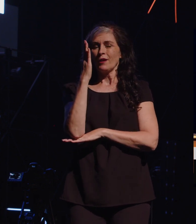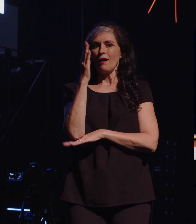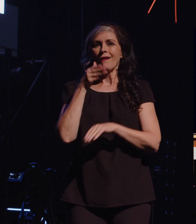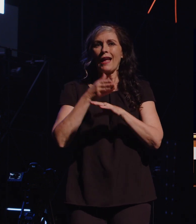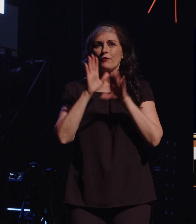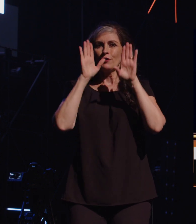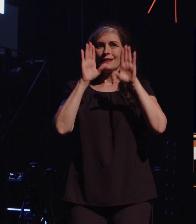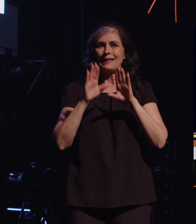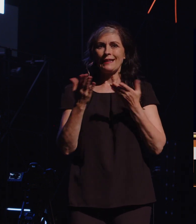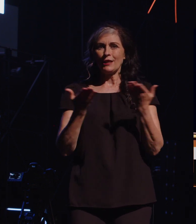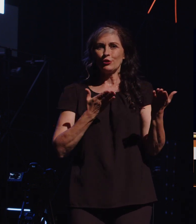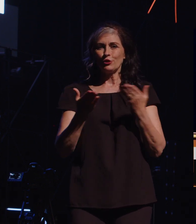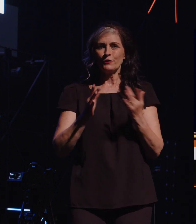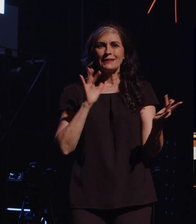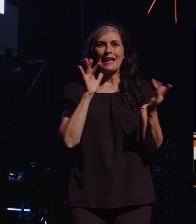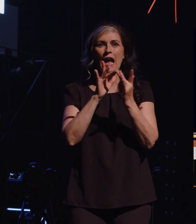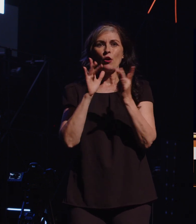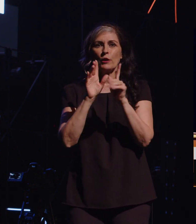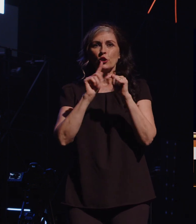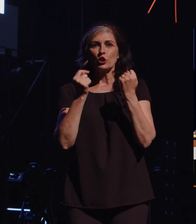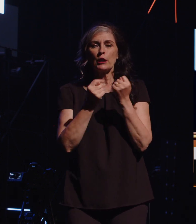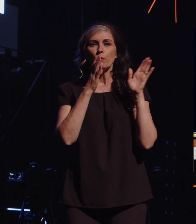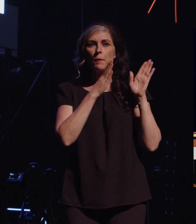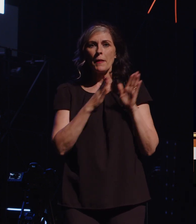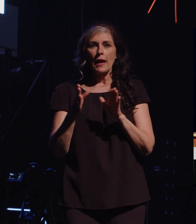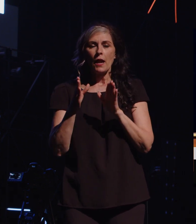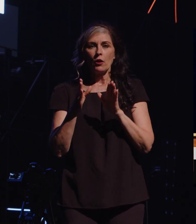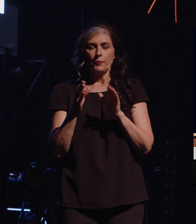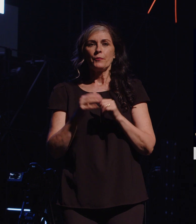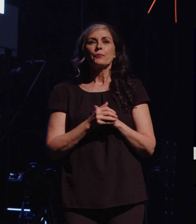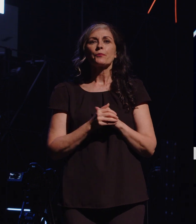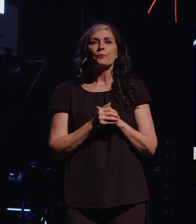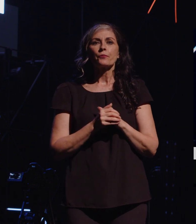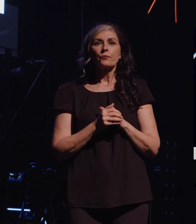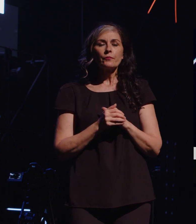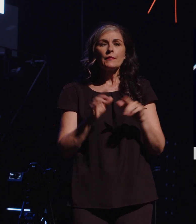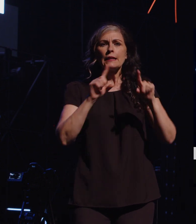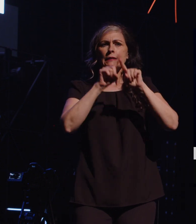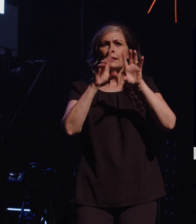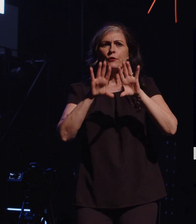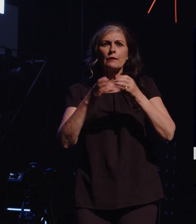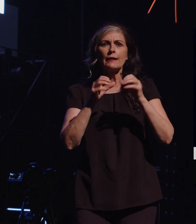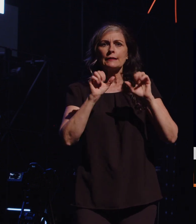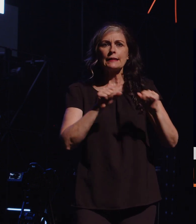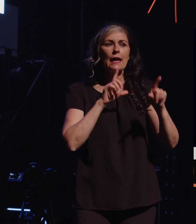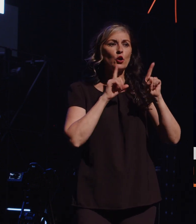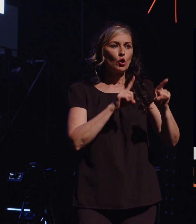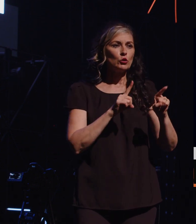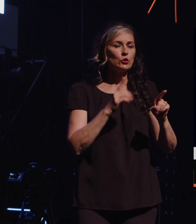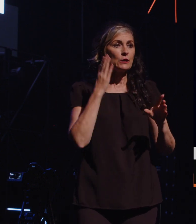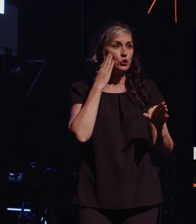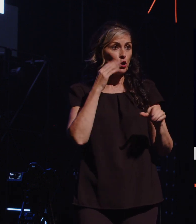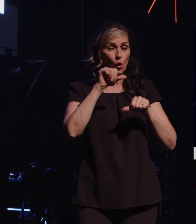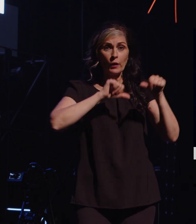where our outreach team is just going to even prepare a plan for different classes that you can go to. We want you to get to know